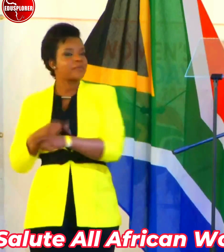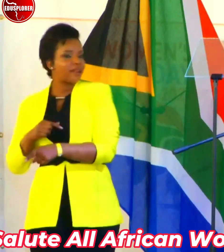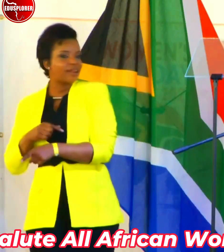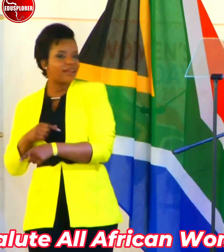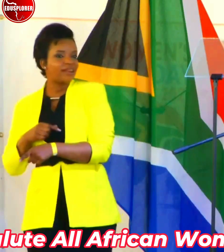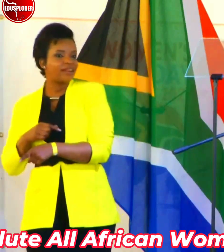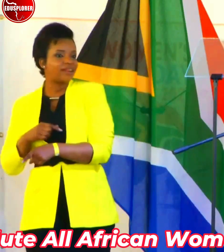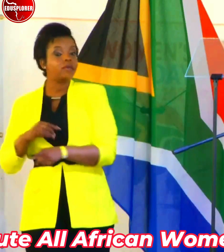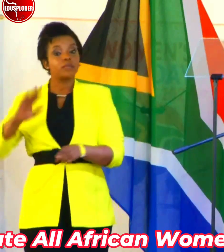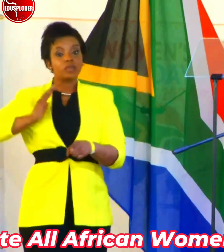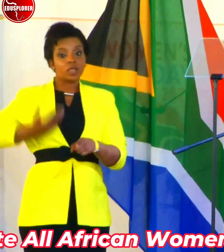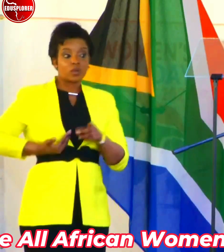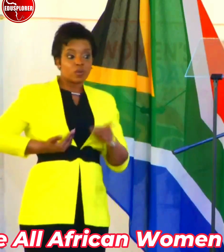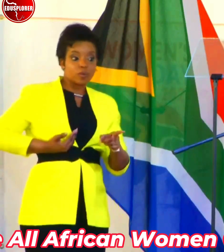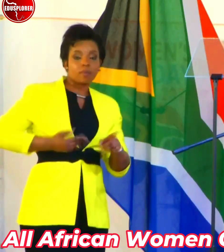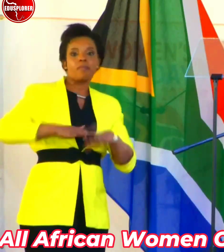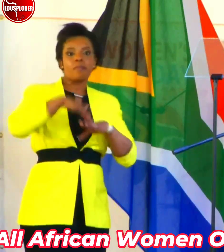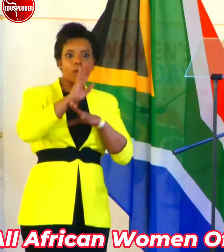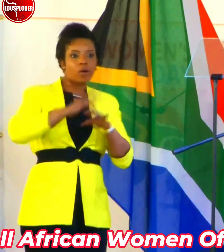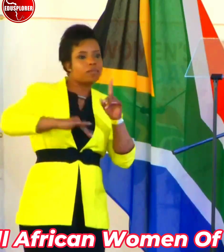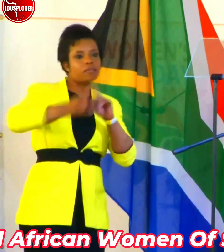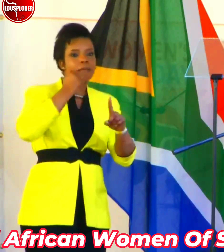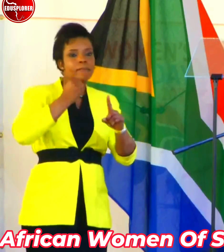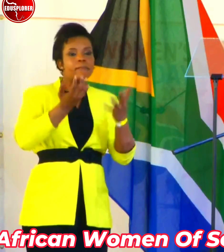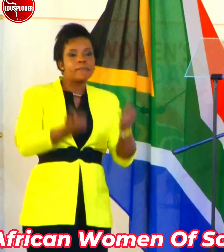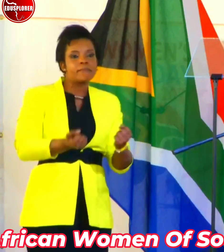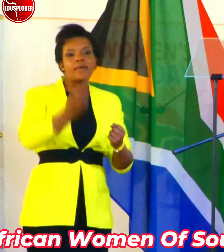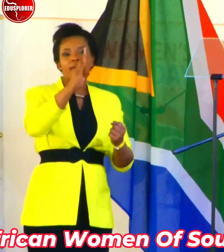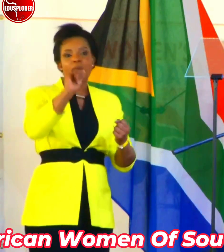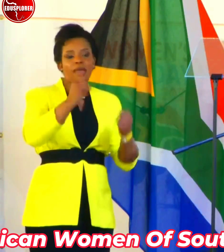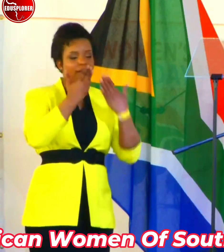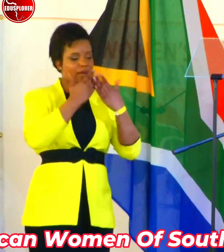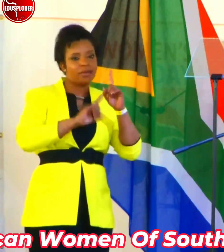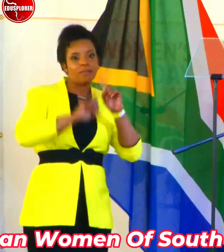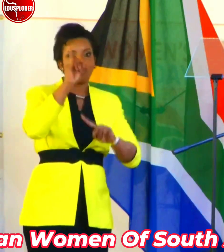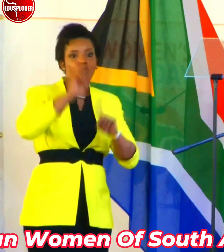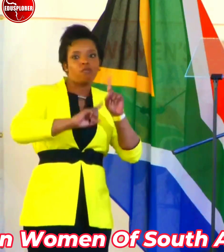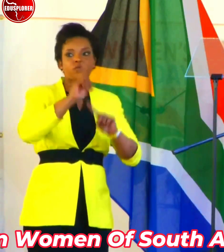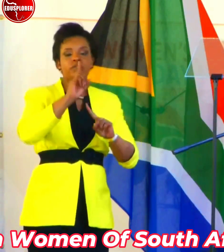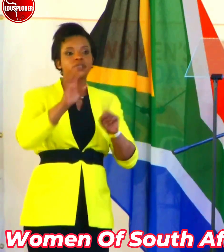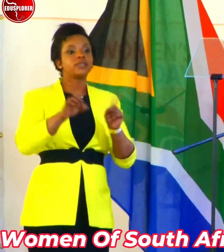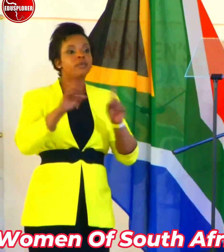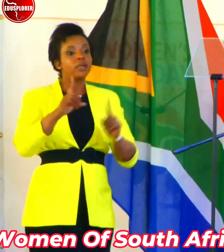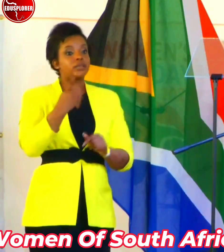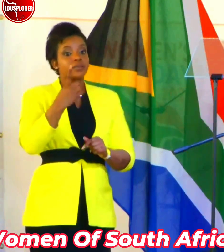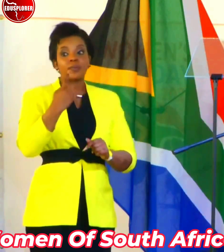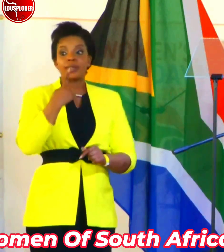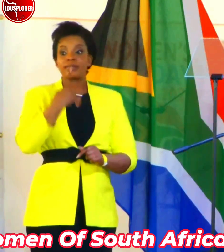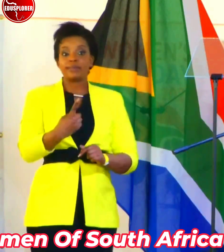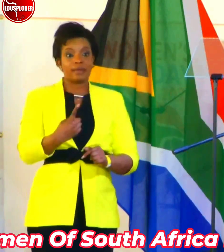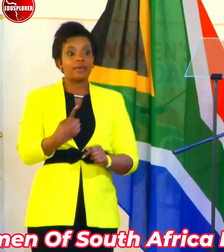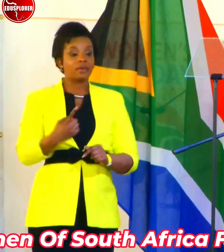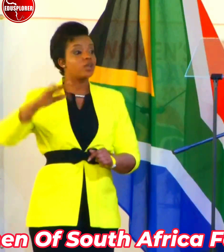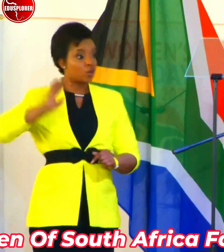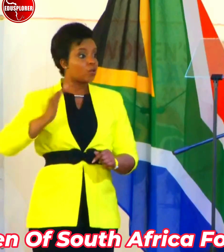Female learners are achieving more bachelor passes, and one could actually safely say